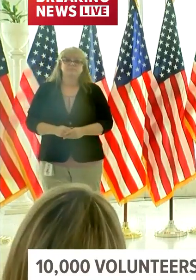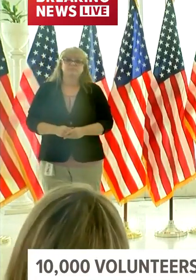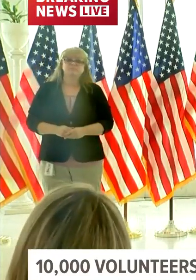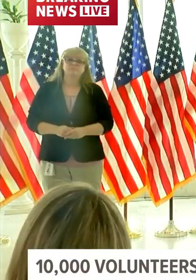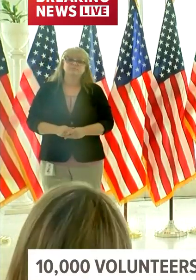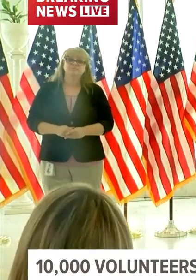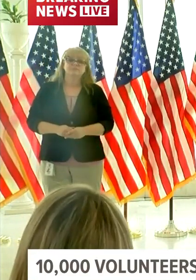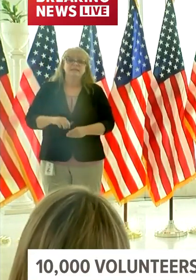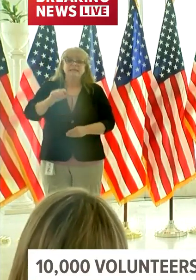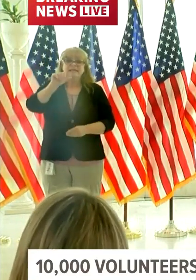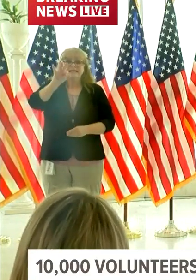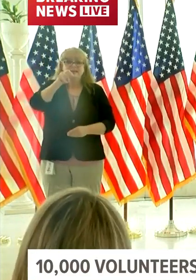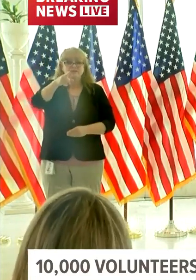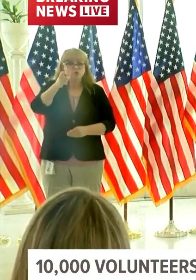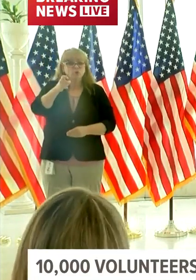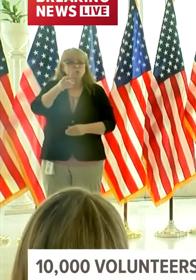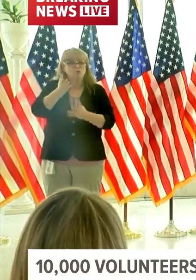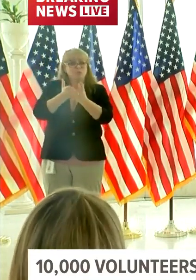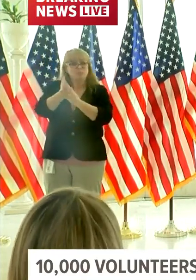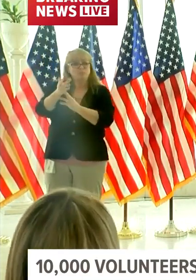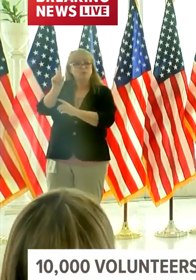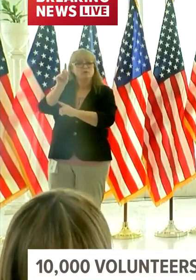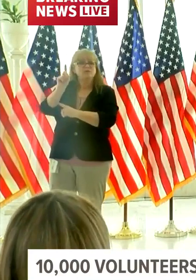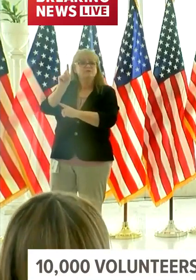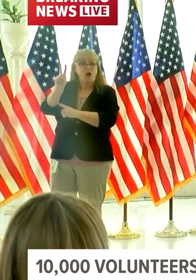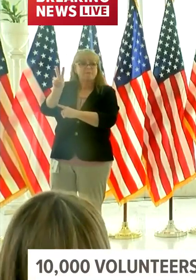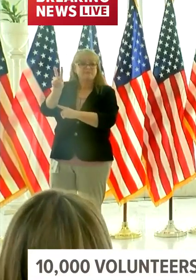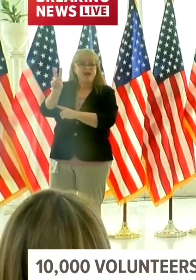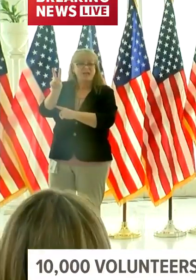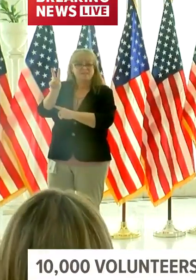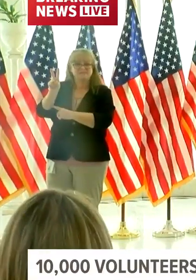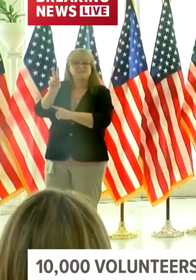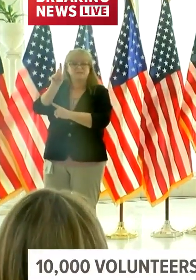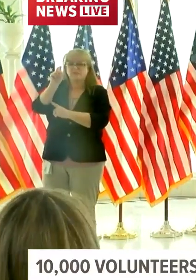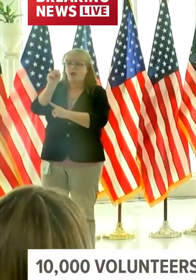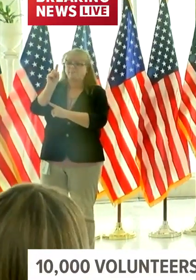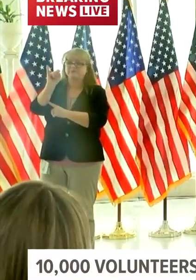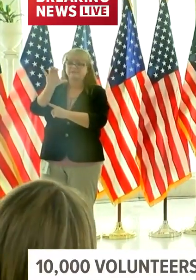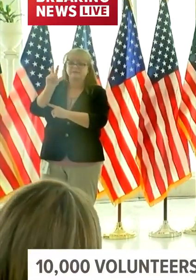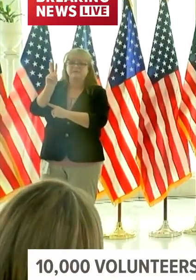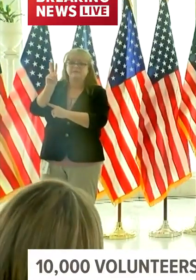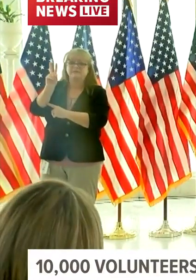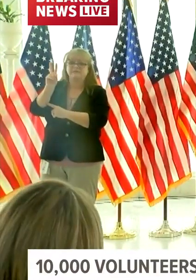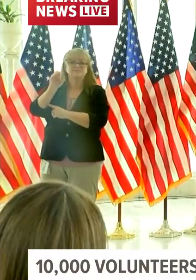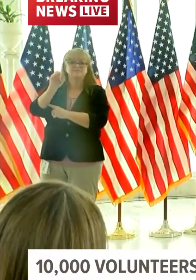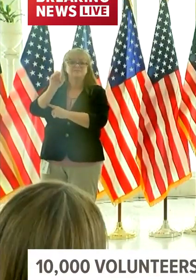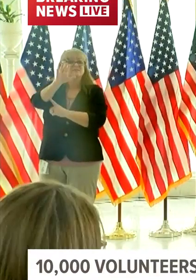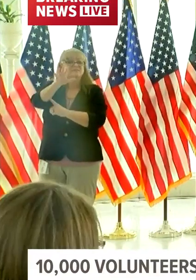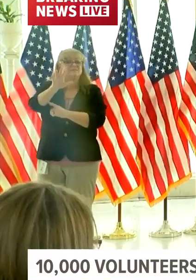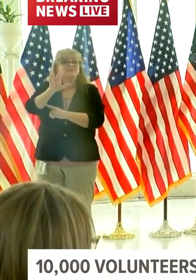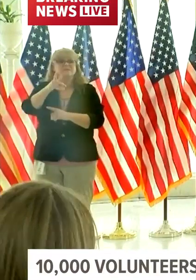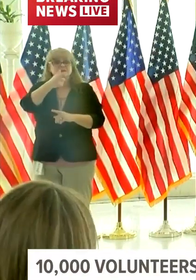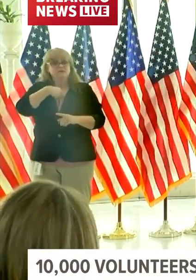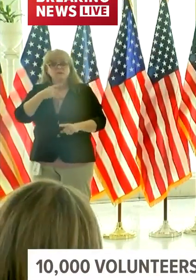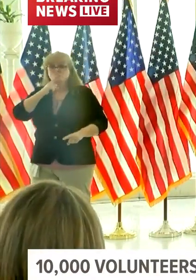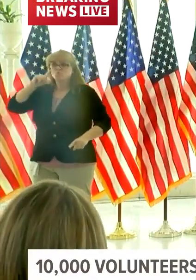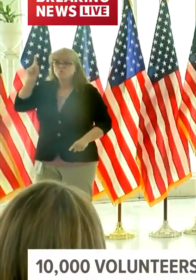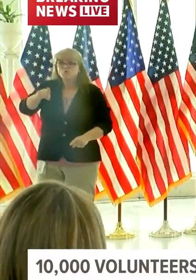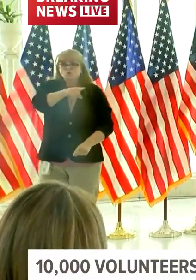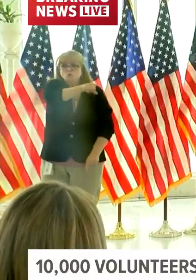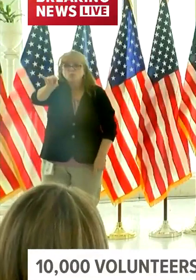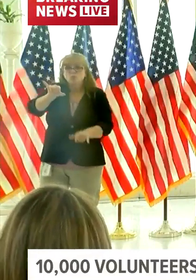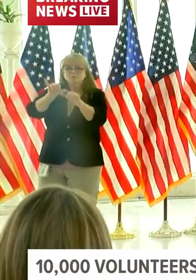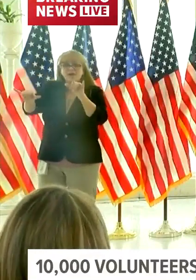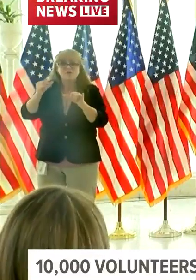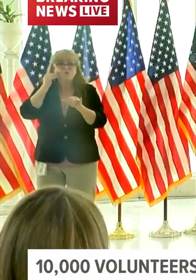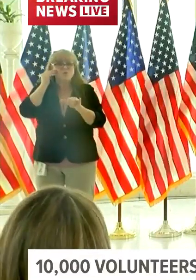home under this order if you feel unsafe. This is not an order that in any way should make people stay at home if you're unsafe in your